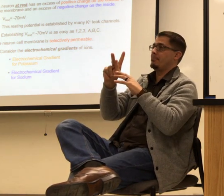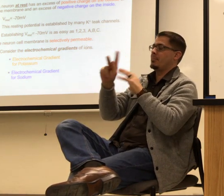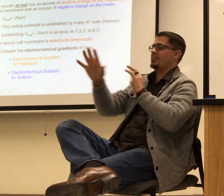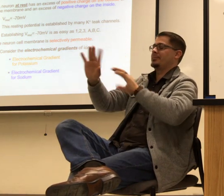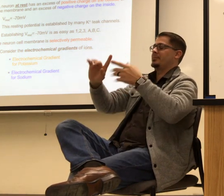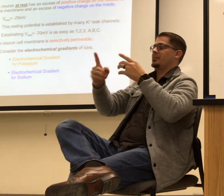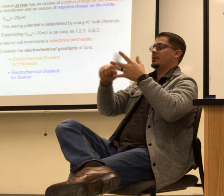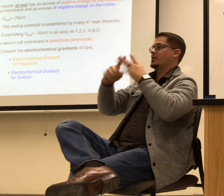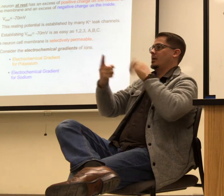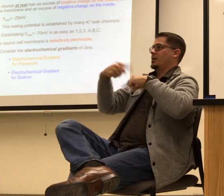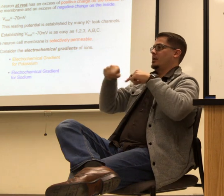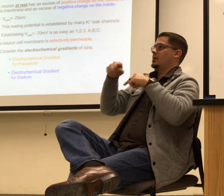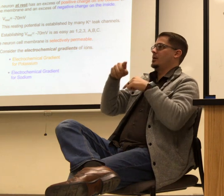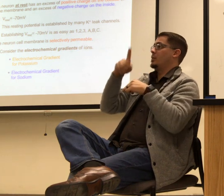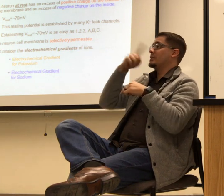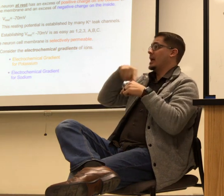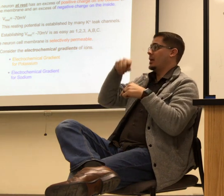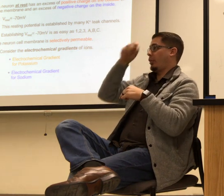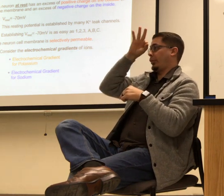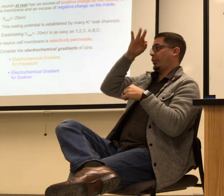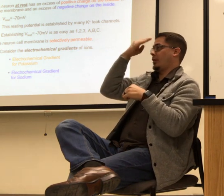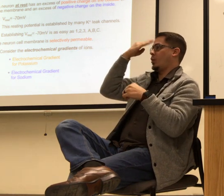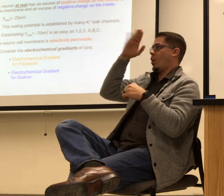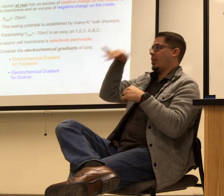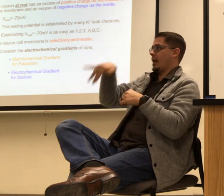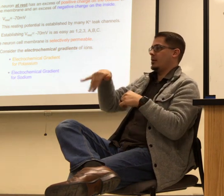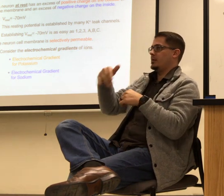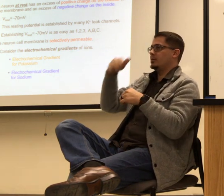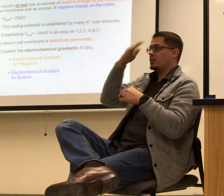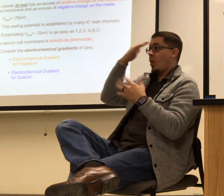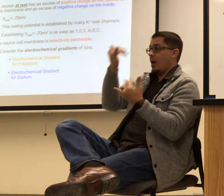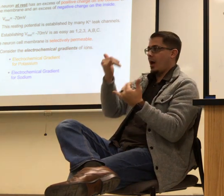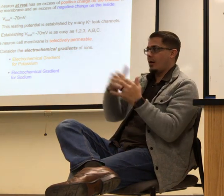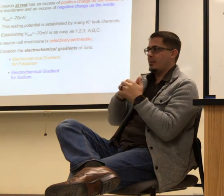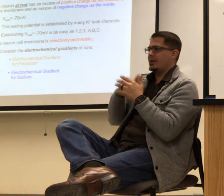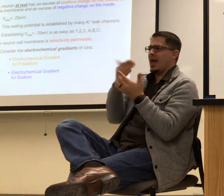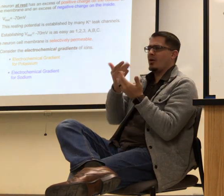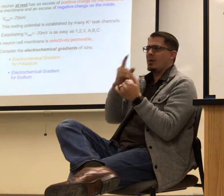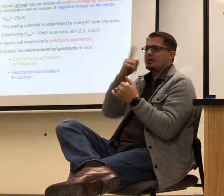let's start over. Let's pretend you don't know that. You know it, but pretend you don't.